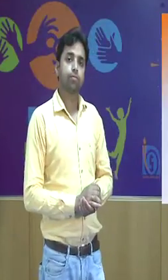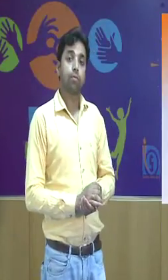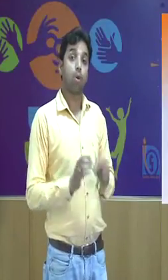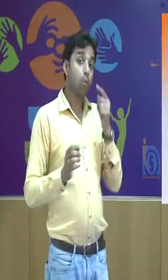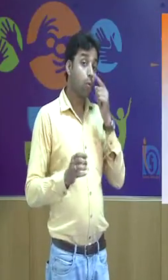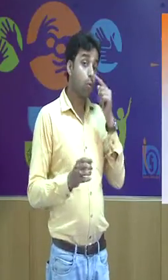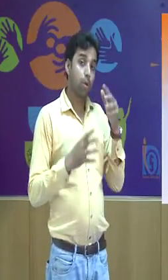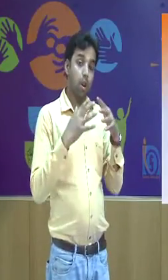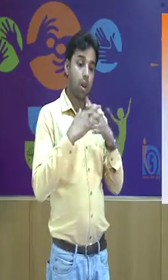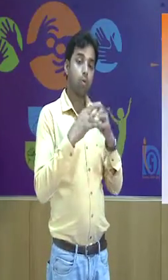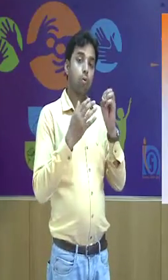women.